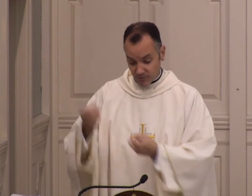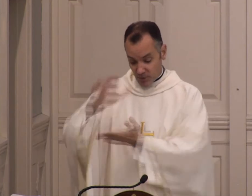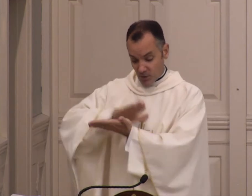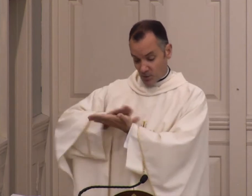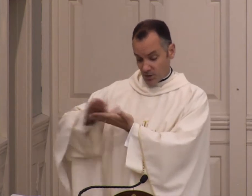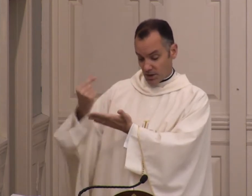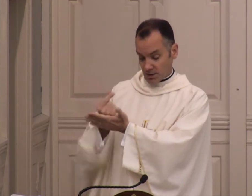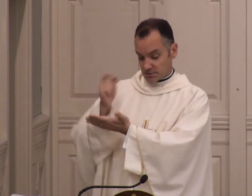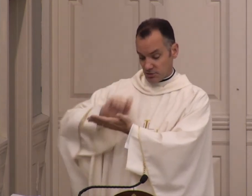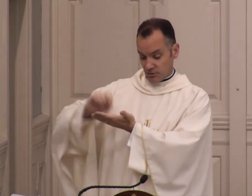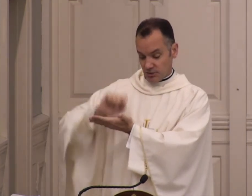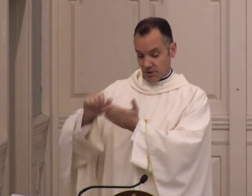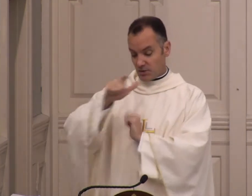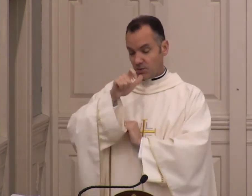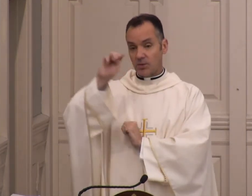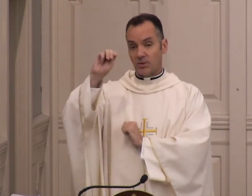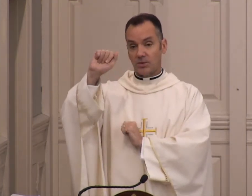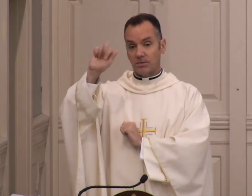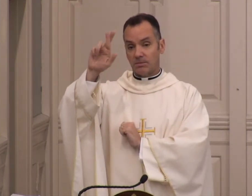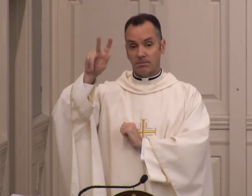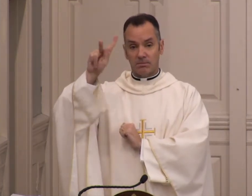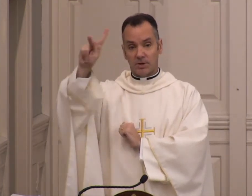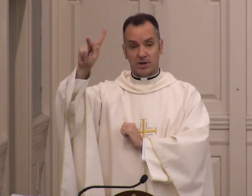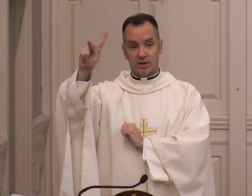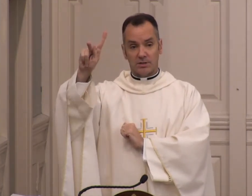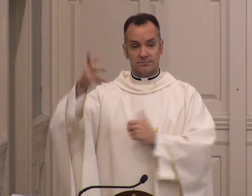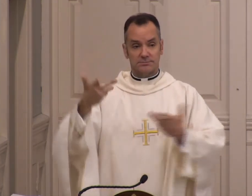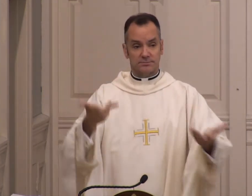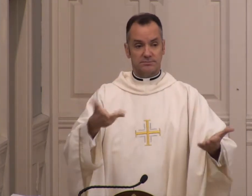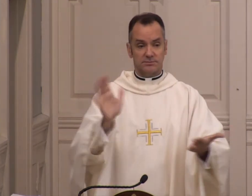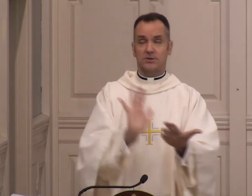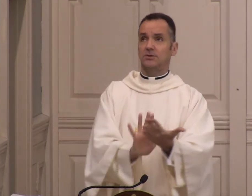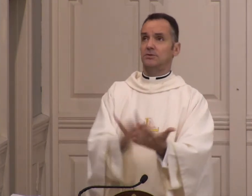A reading from the Holy Gospel according to Mark.